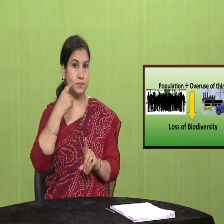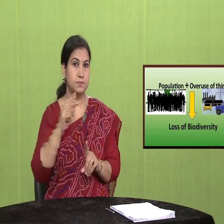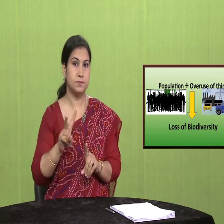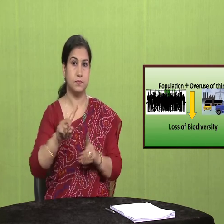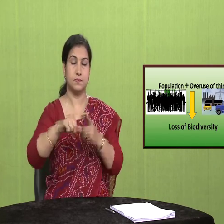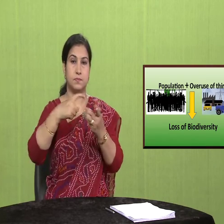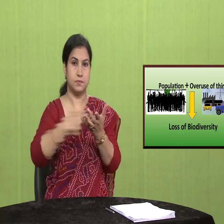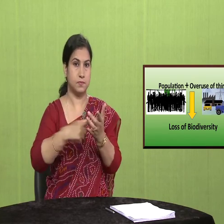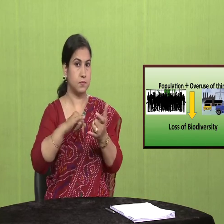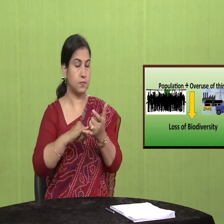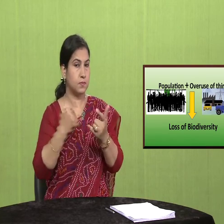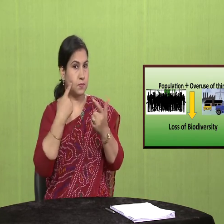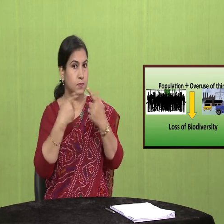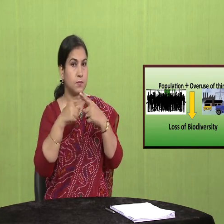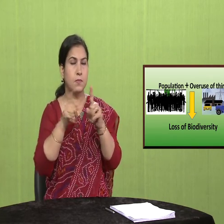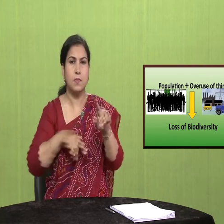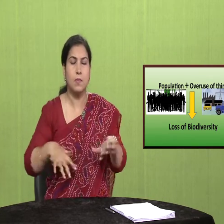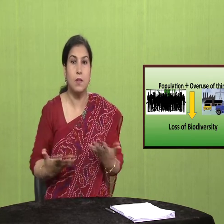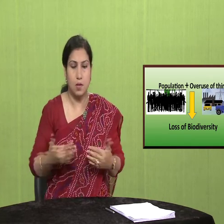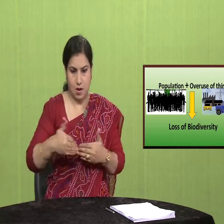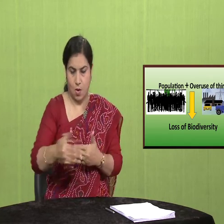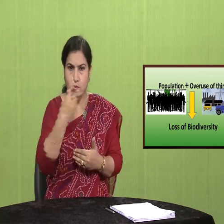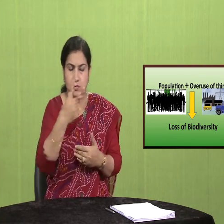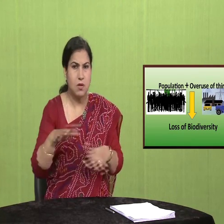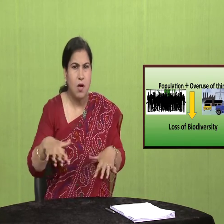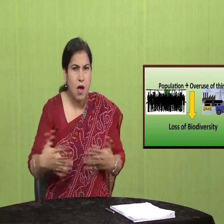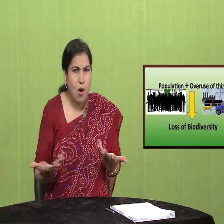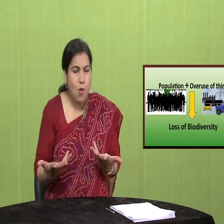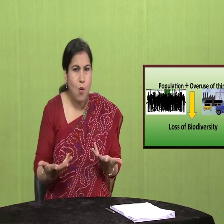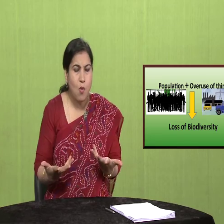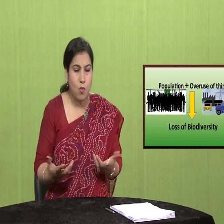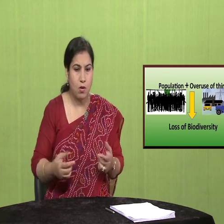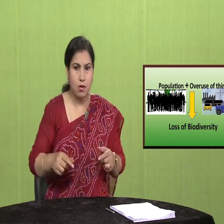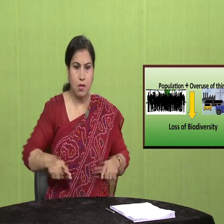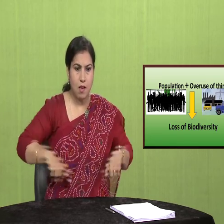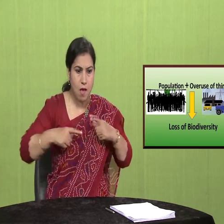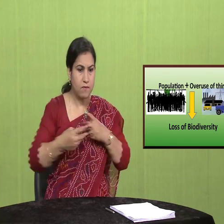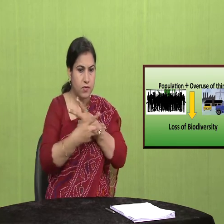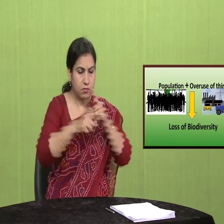So let us now know the causes of loss of biodiversity.